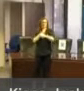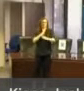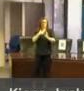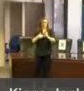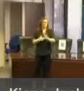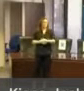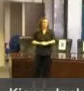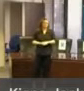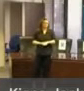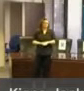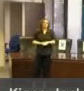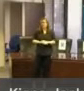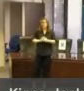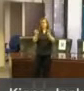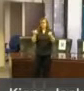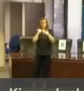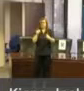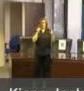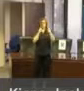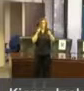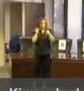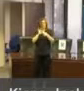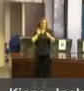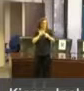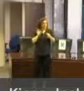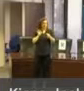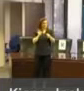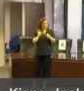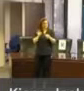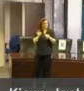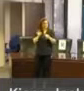Any questions, comments from the board for Melanie?